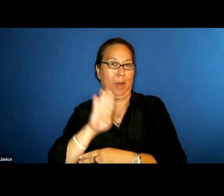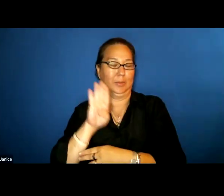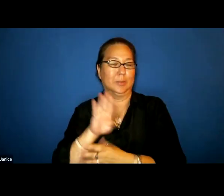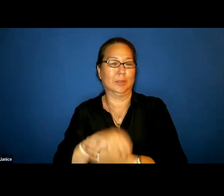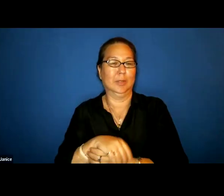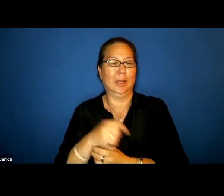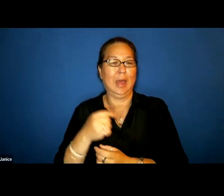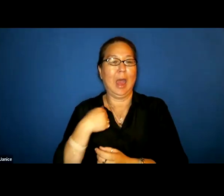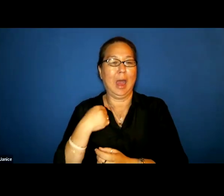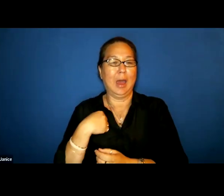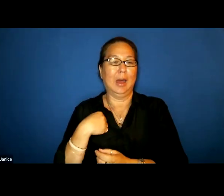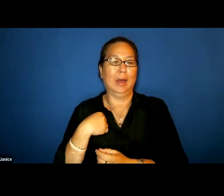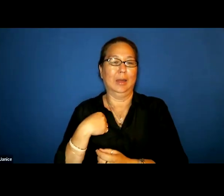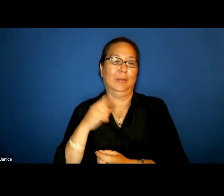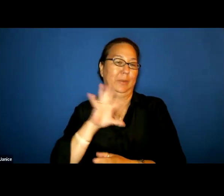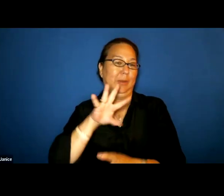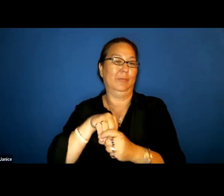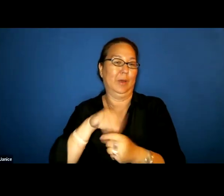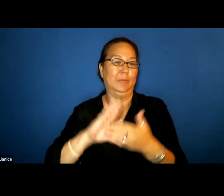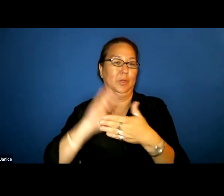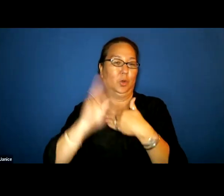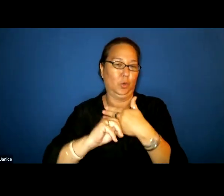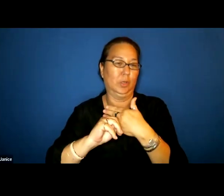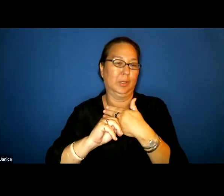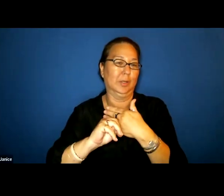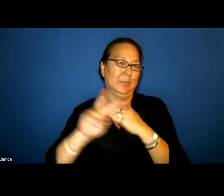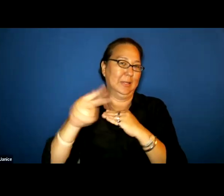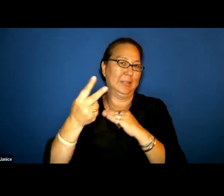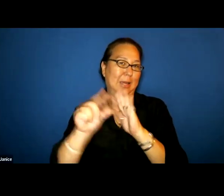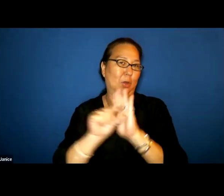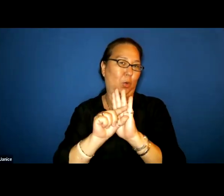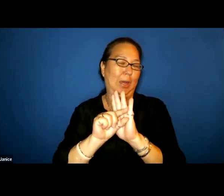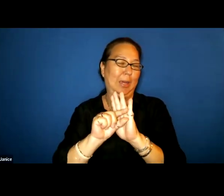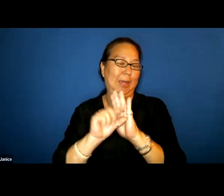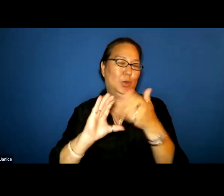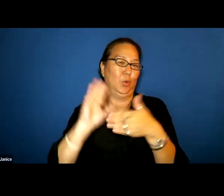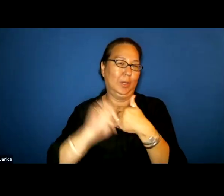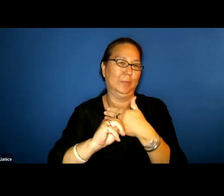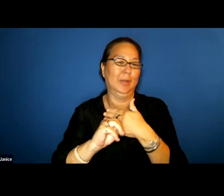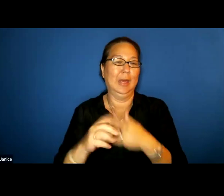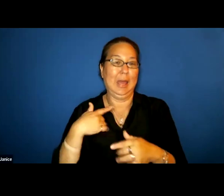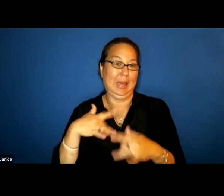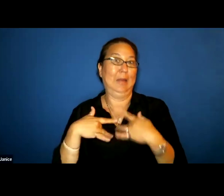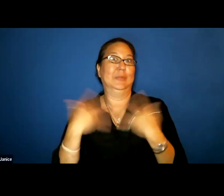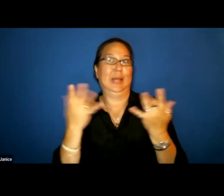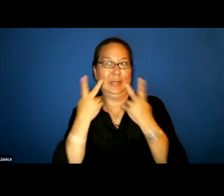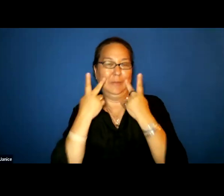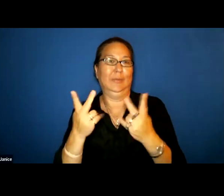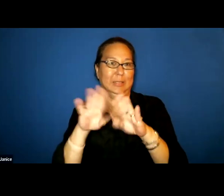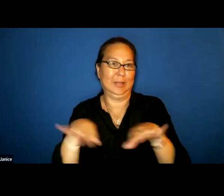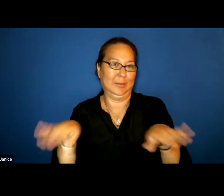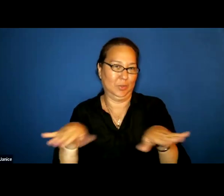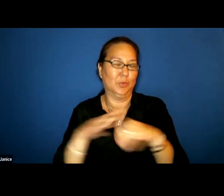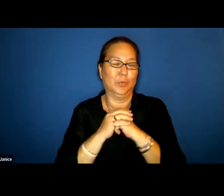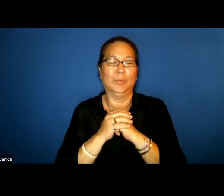for a number of years now, in the second grade curriculum, and am delighted to go out and visit kids. In this past